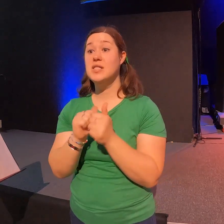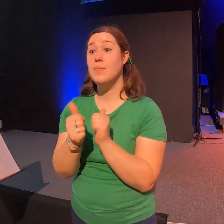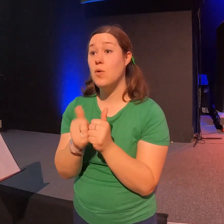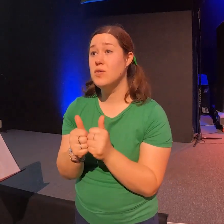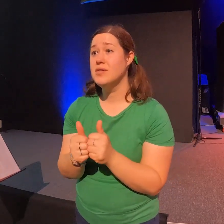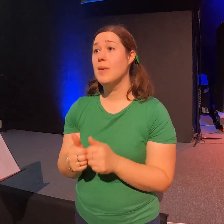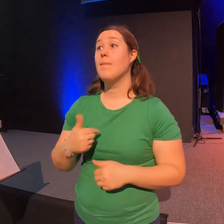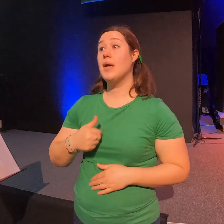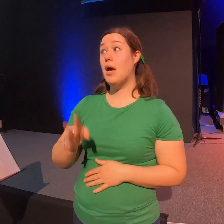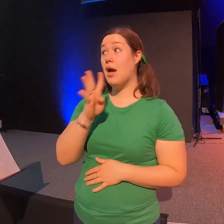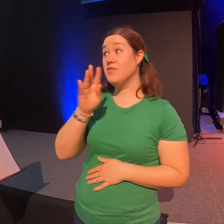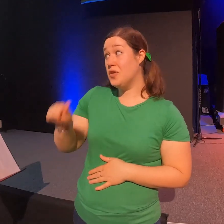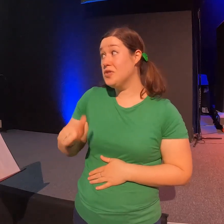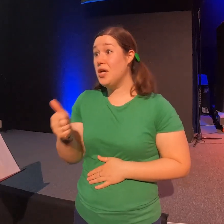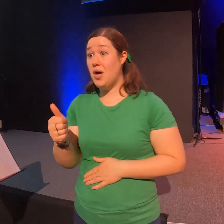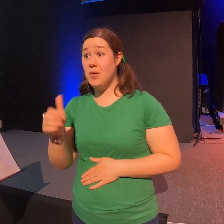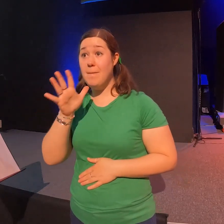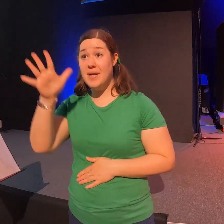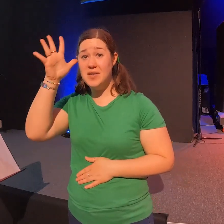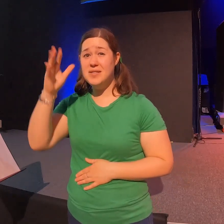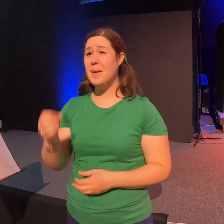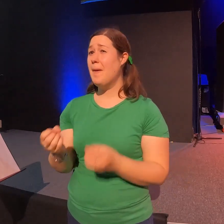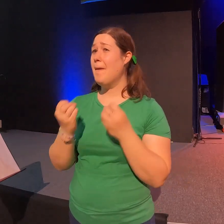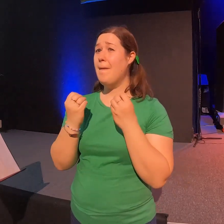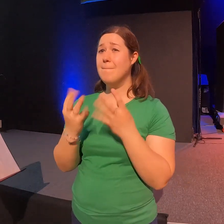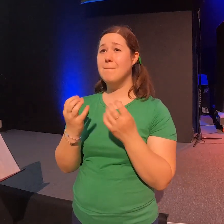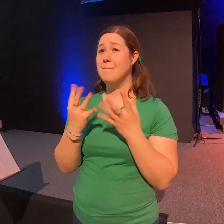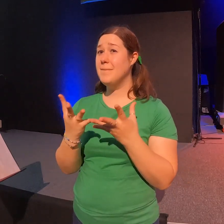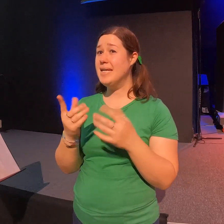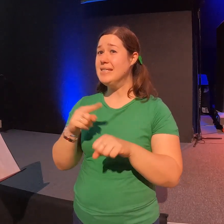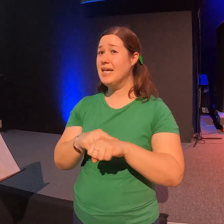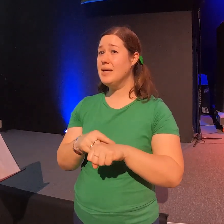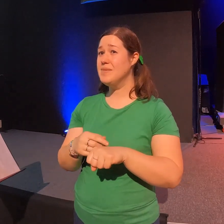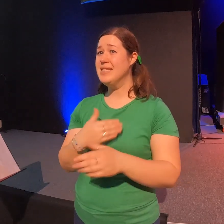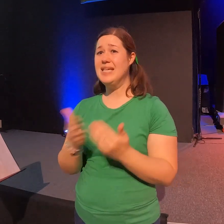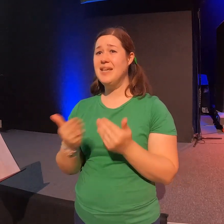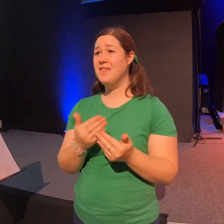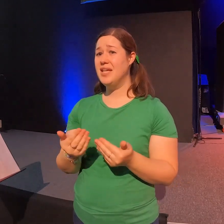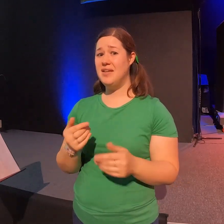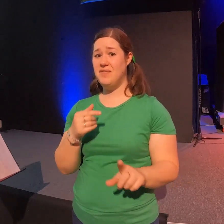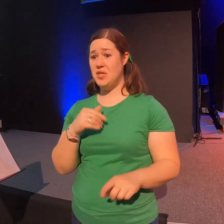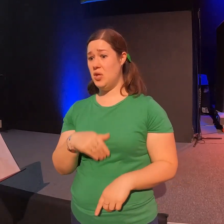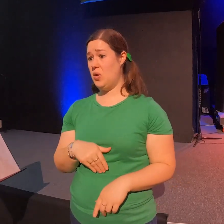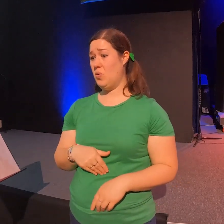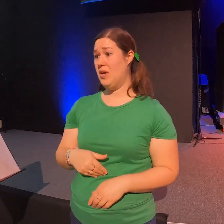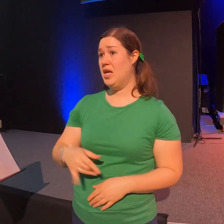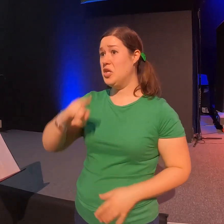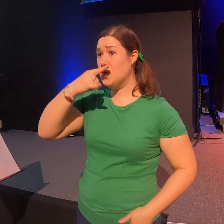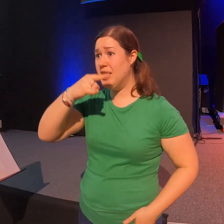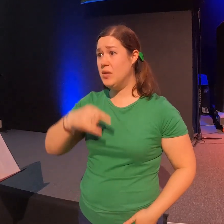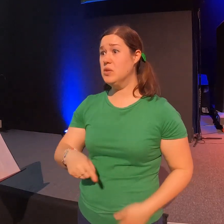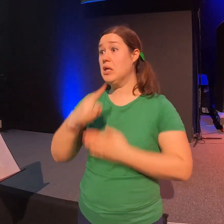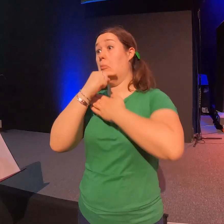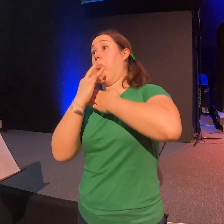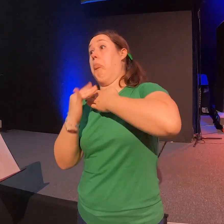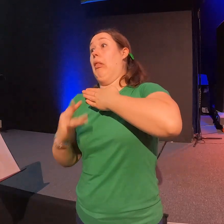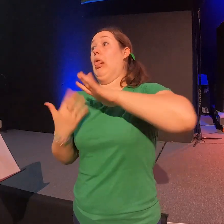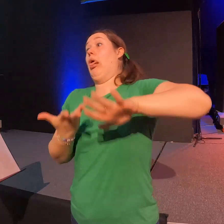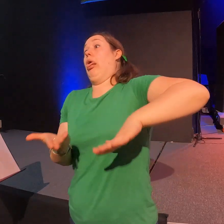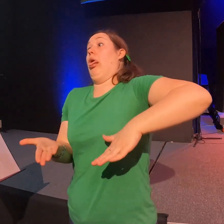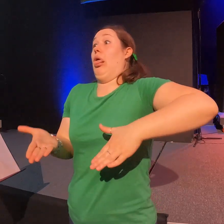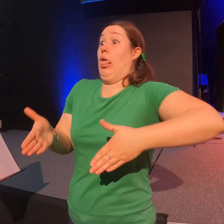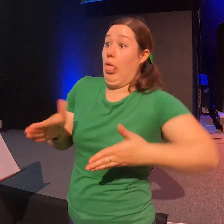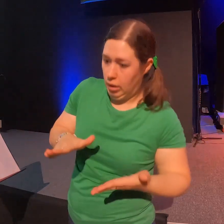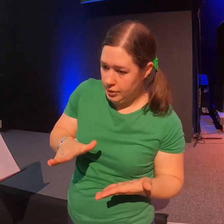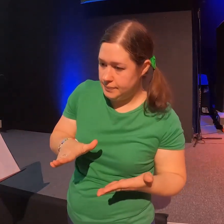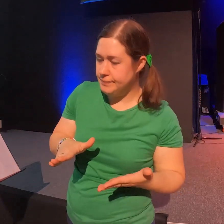death, they would make practice. Get out of bed. I don't care if you're bleeding to death. I don't care if you're dying. You're not